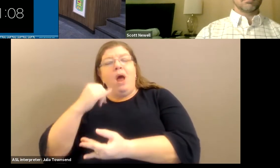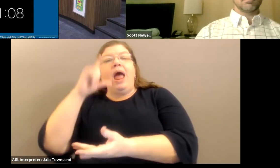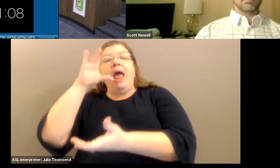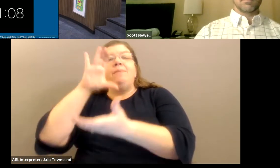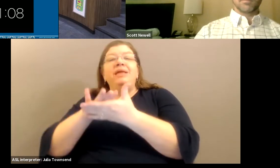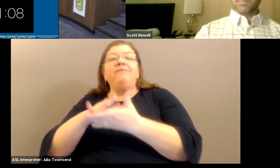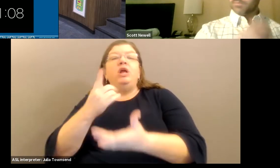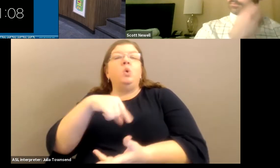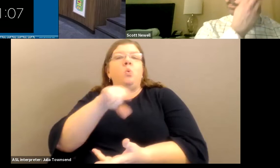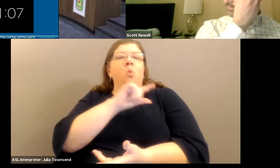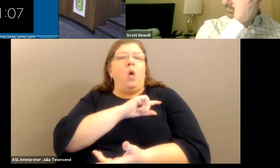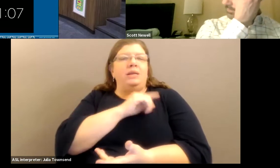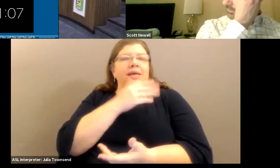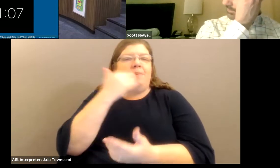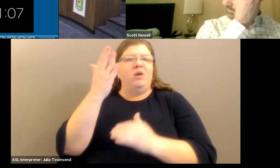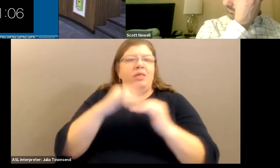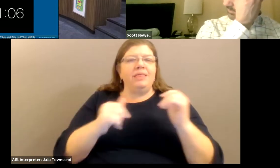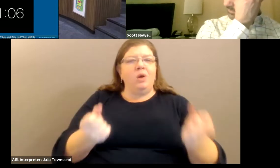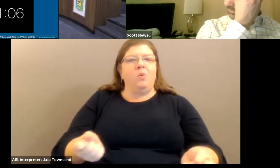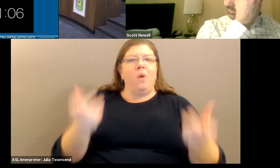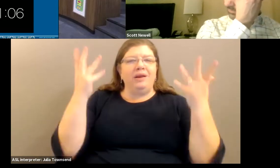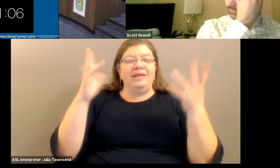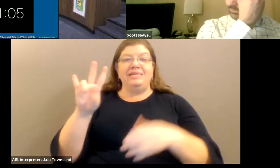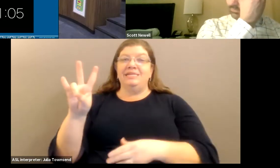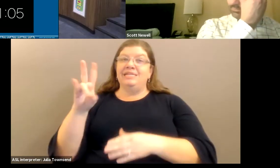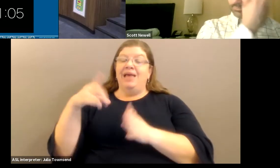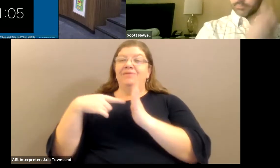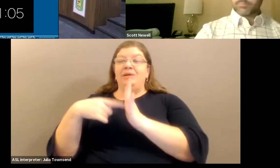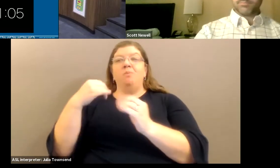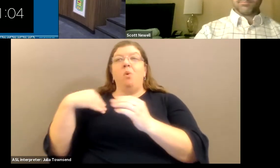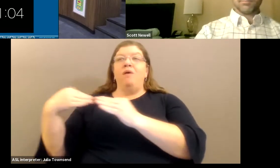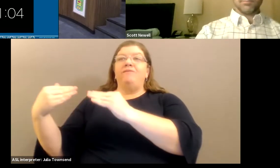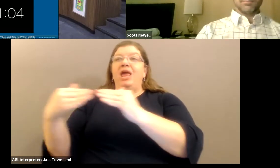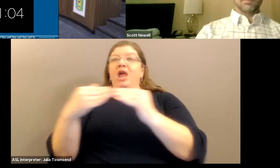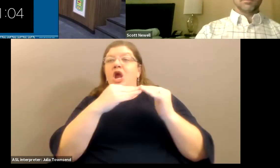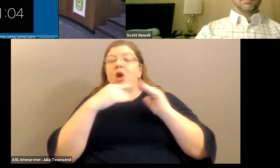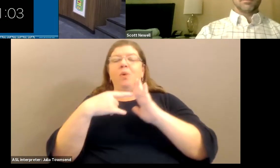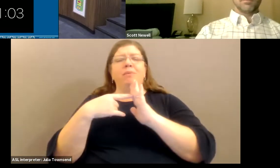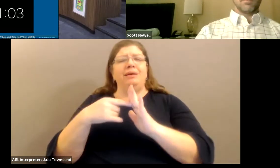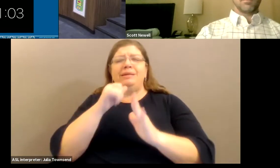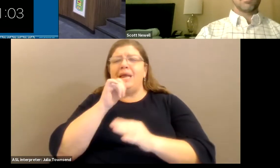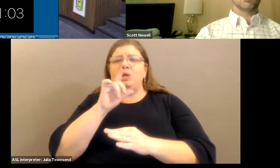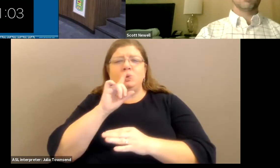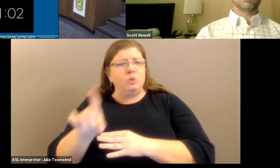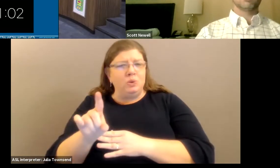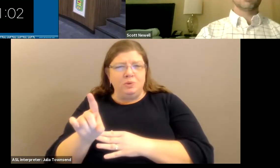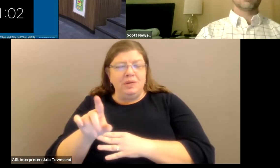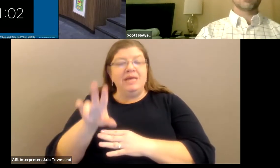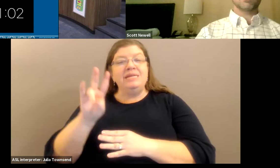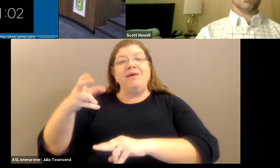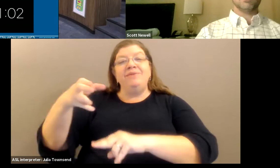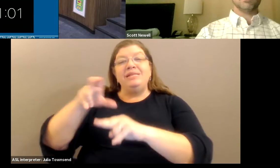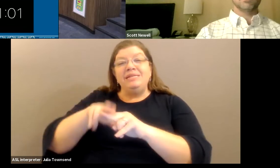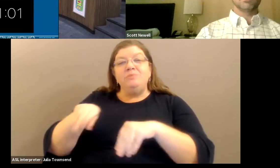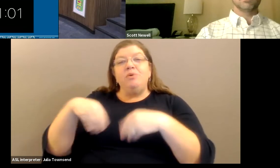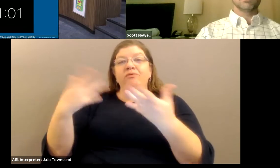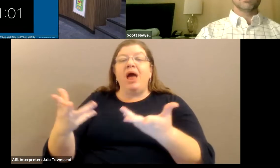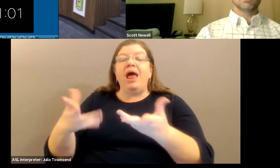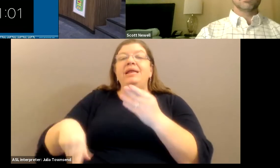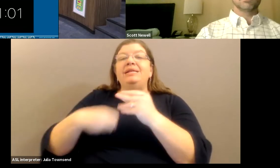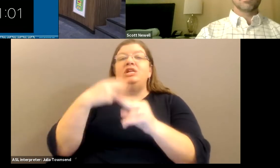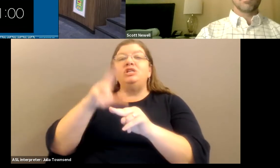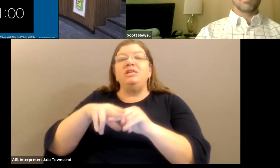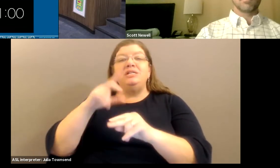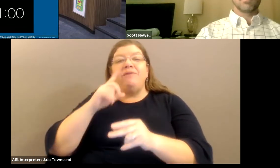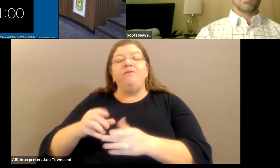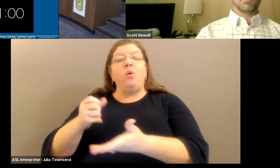quantity. There is a misbelief that 7 seats allows for a more fair representation when that is not true. 7 seats provide additional seats for the upper